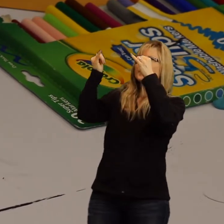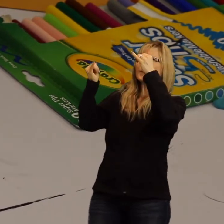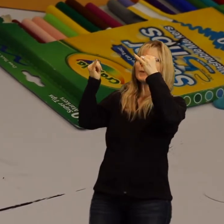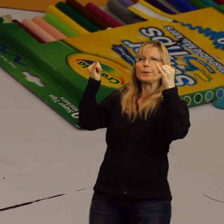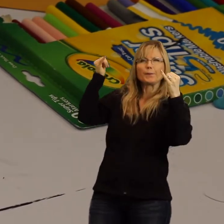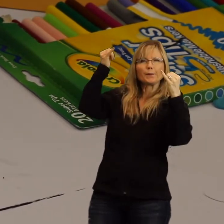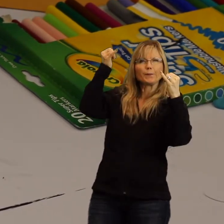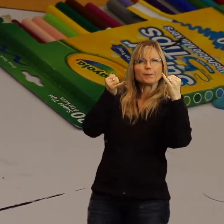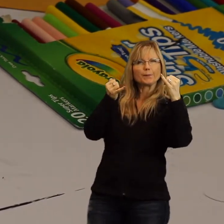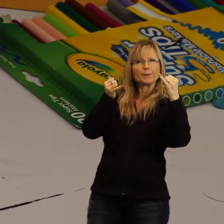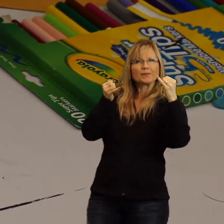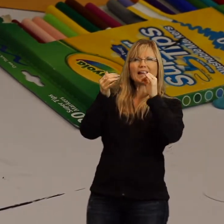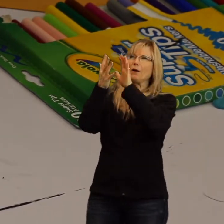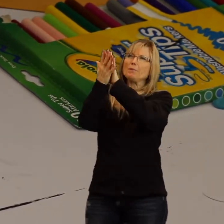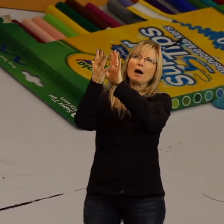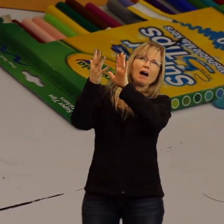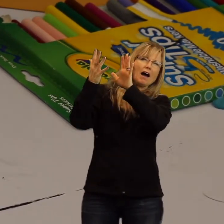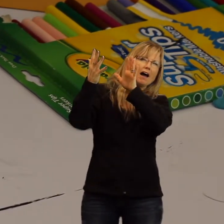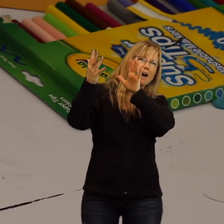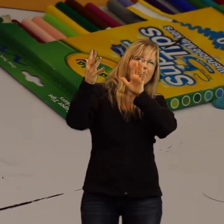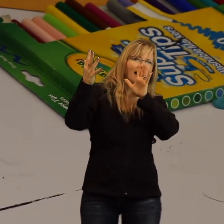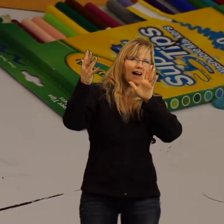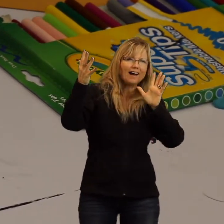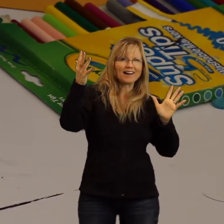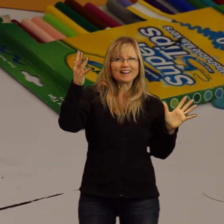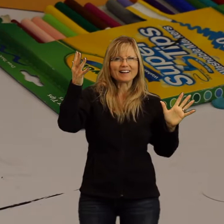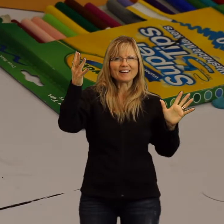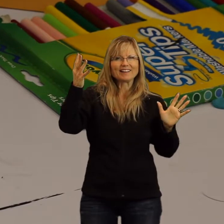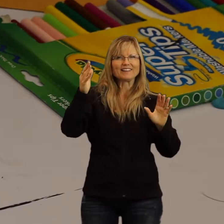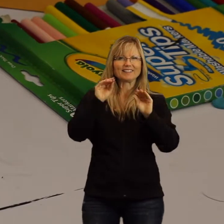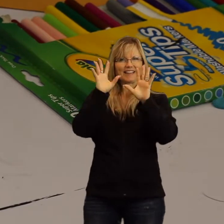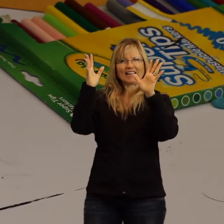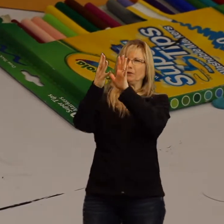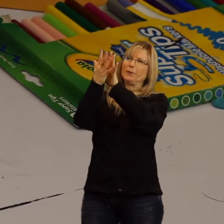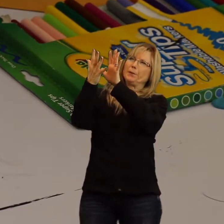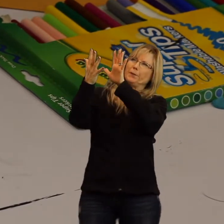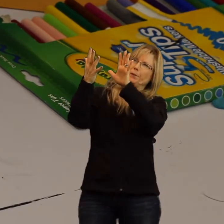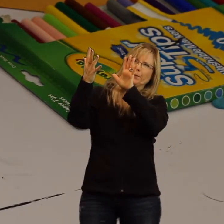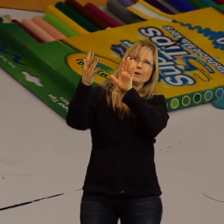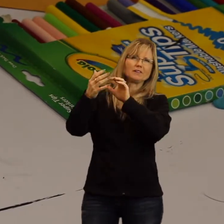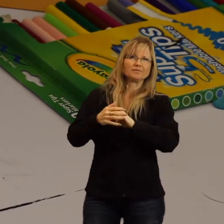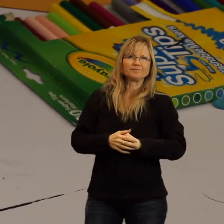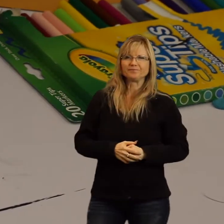Like light is radiating out from the center.